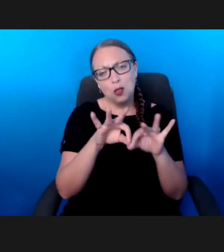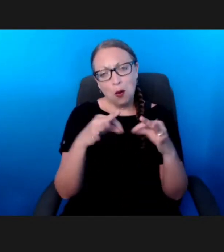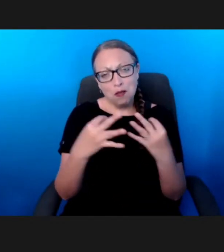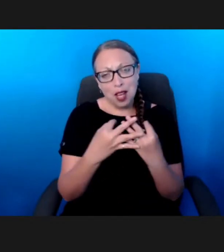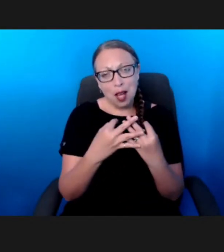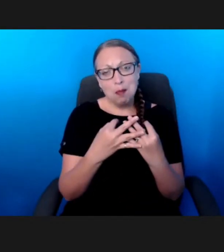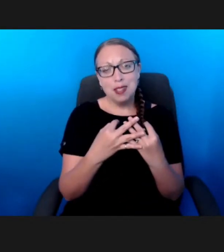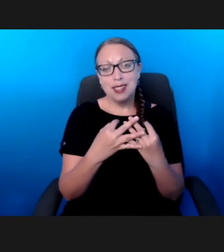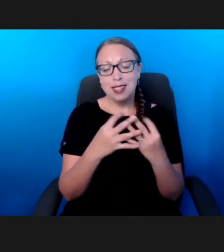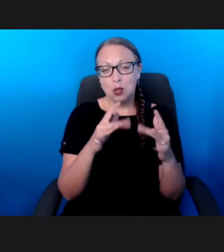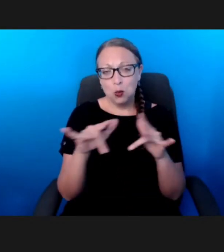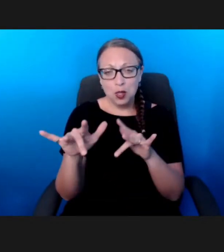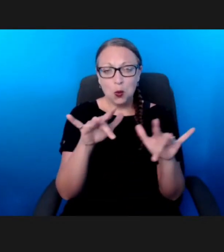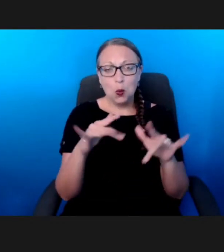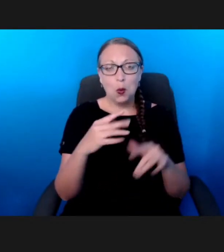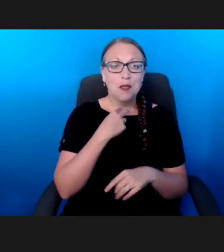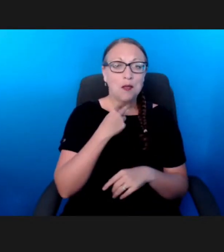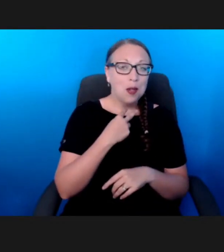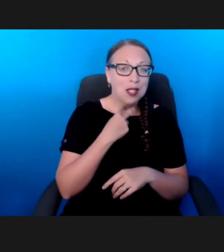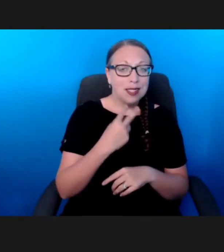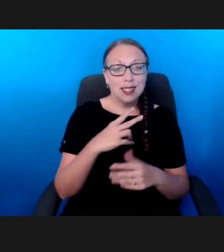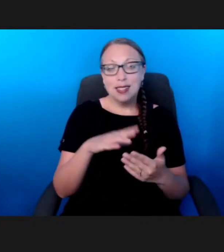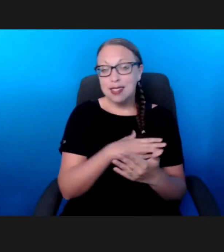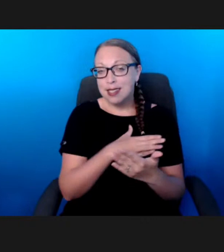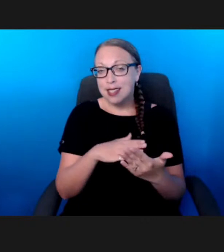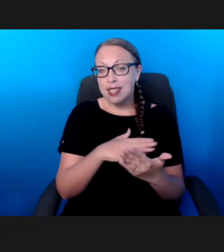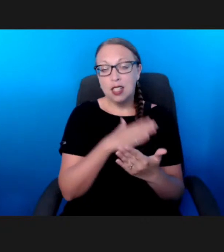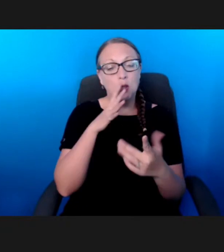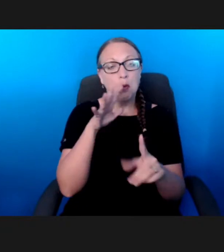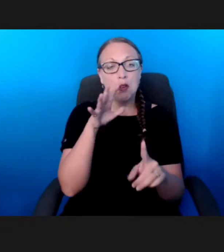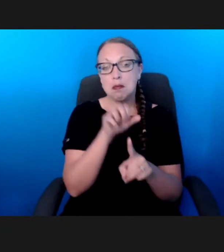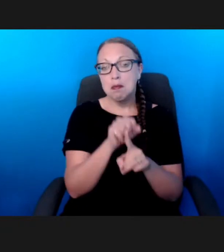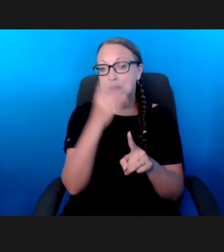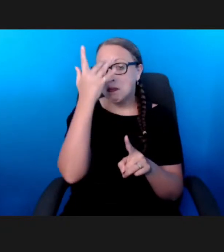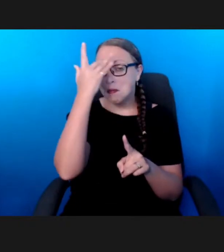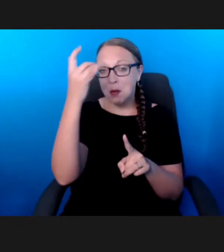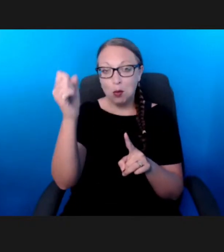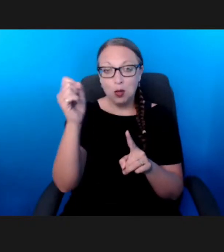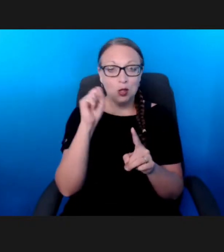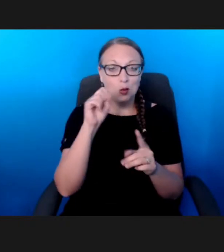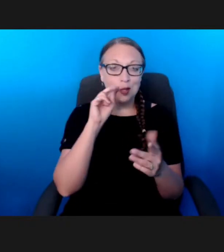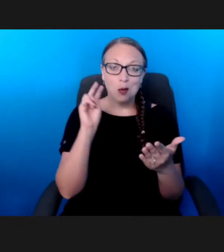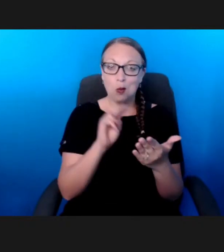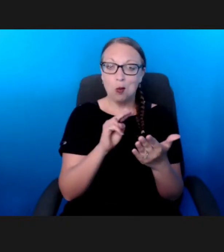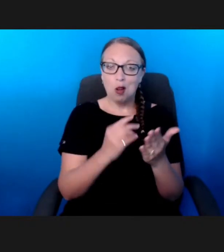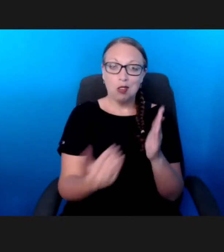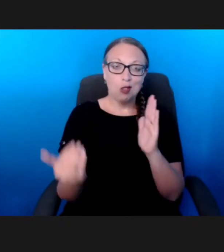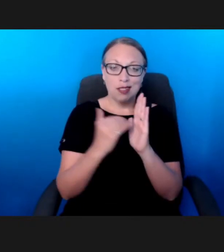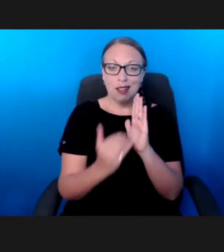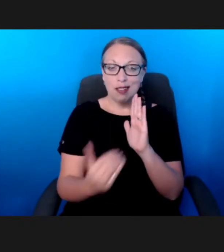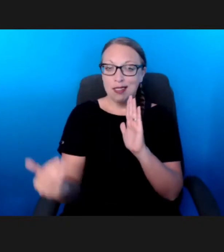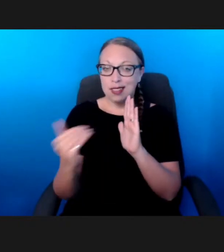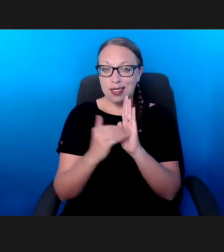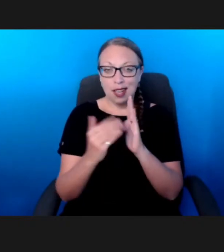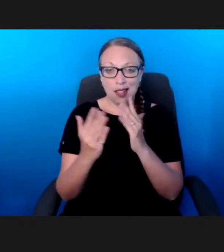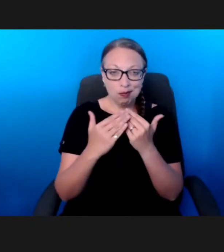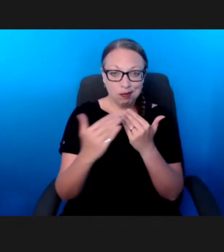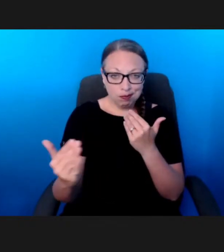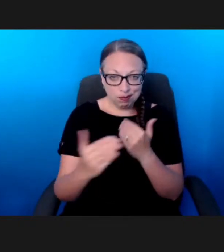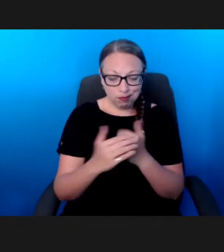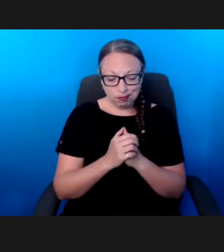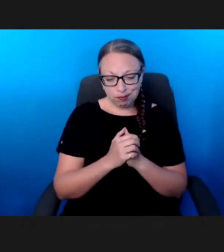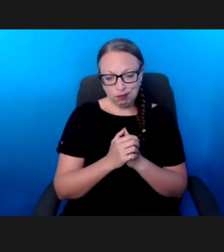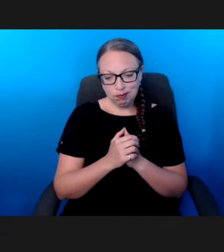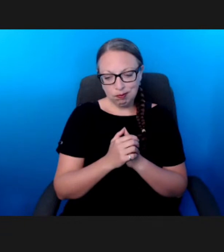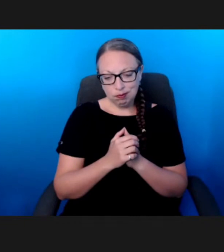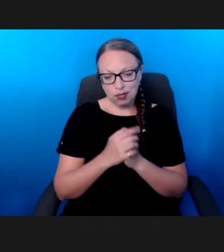and singing. You will capture memories that you can replay. One of the things I have to forgive are my